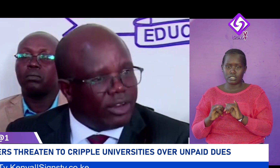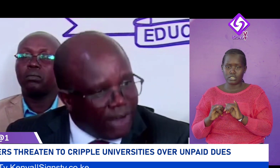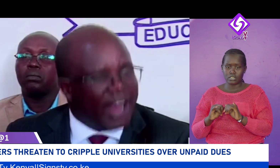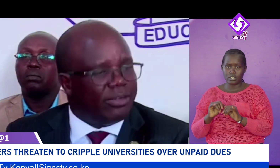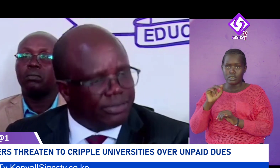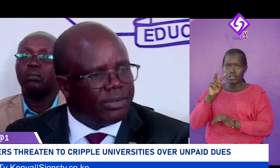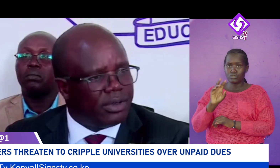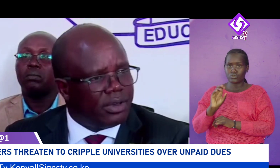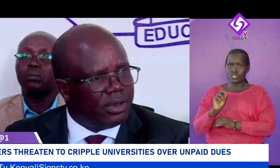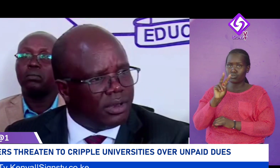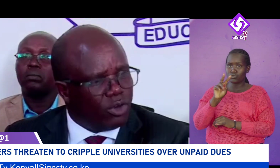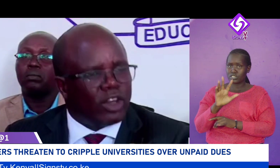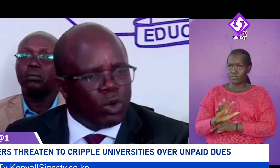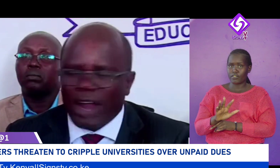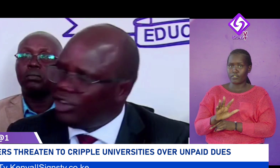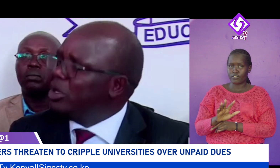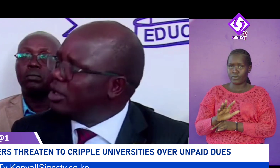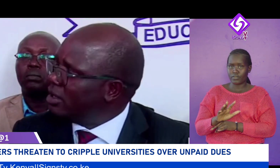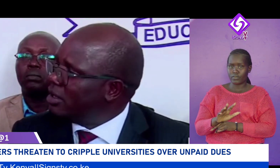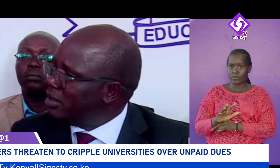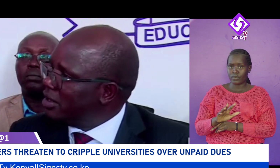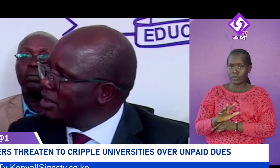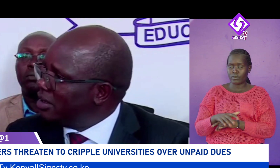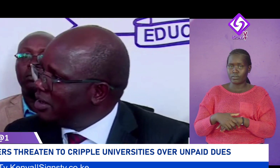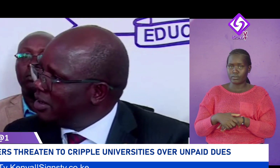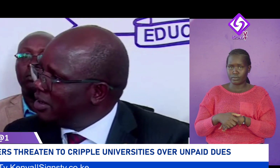2025, 2021 CBA.